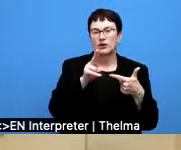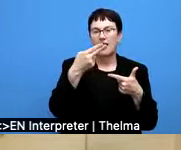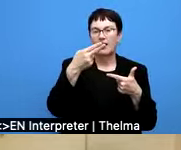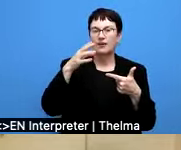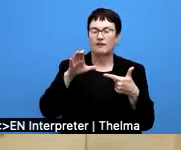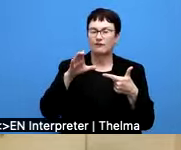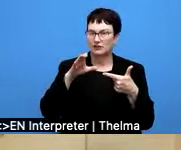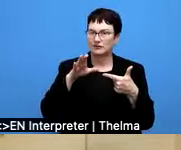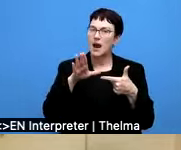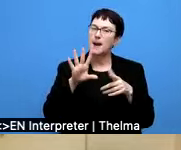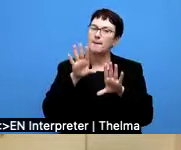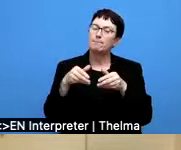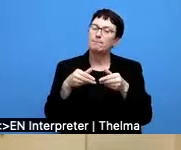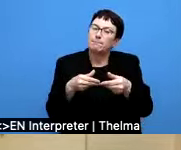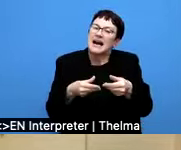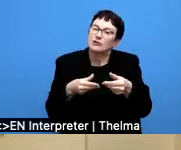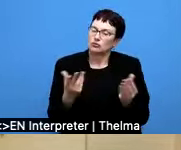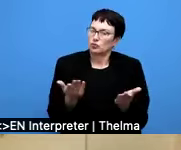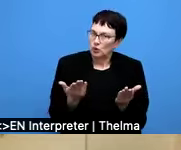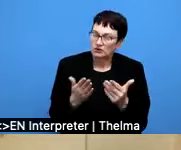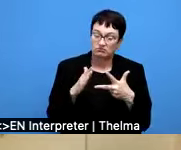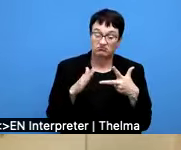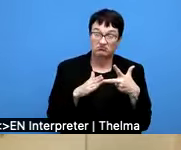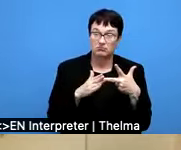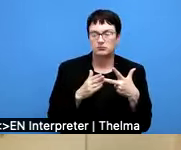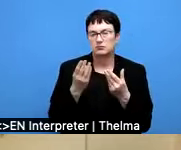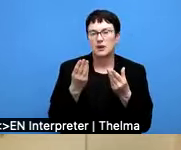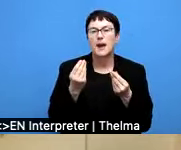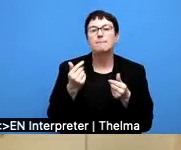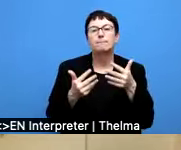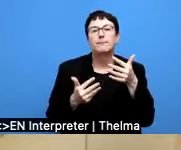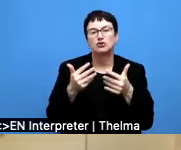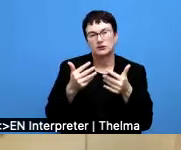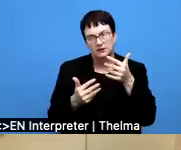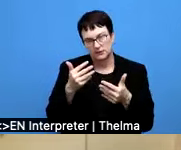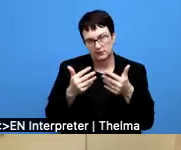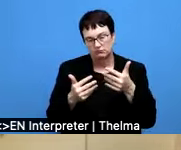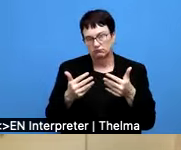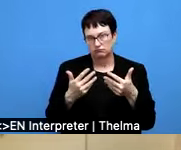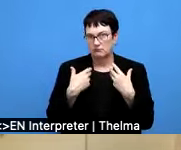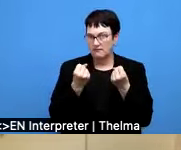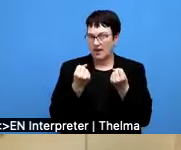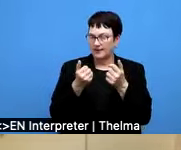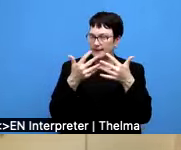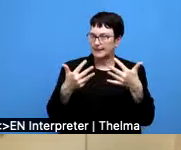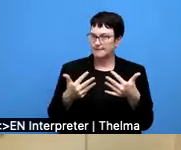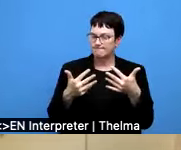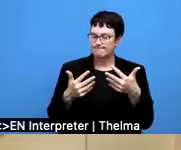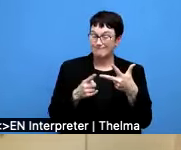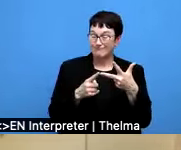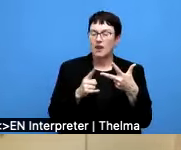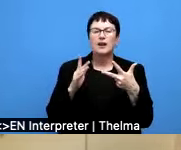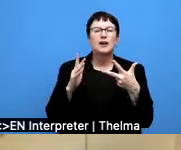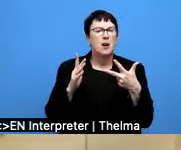make sure that our budgets around the health system address the accessibility barriers